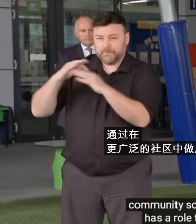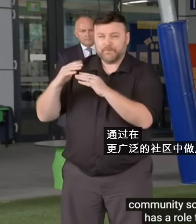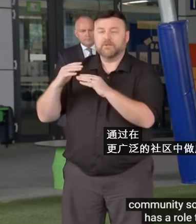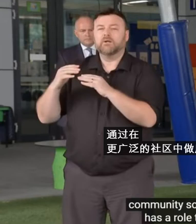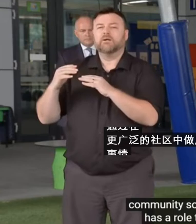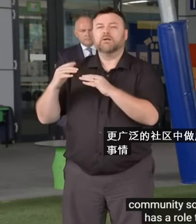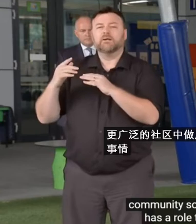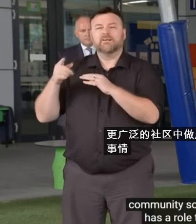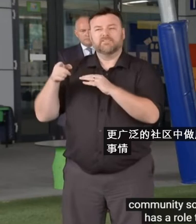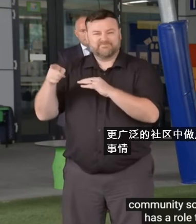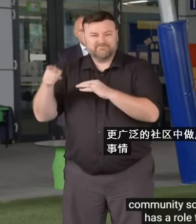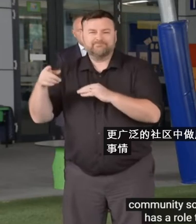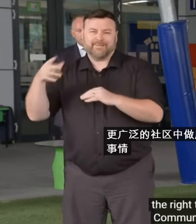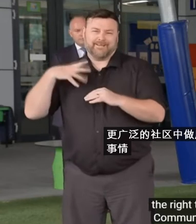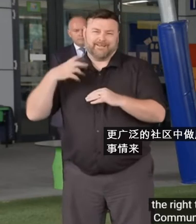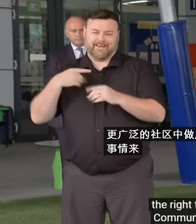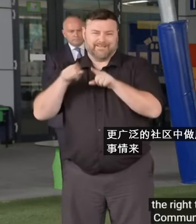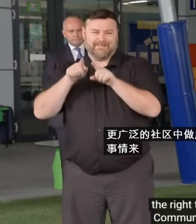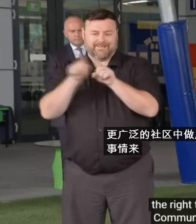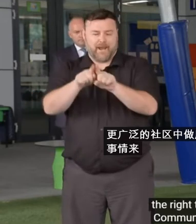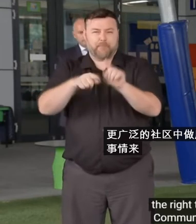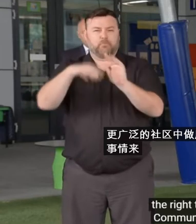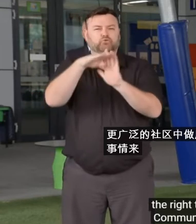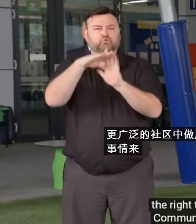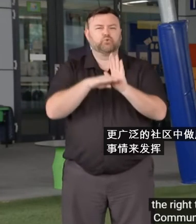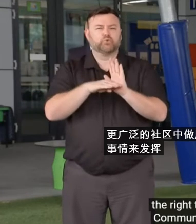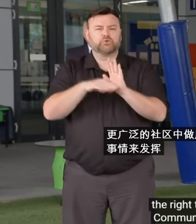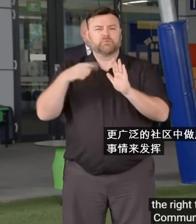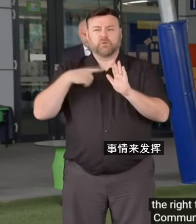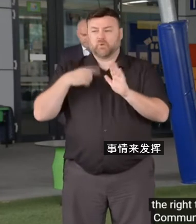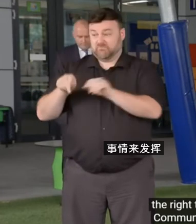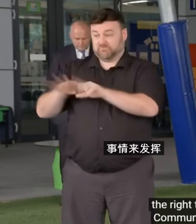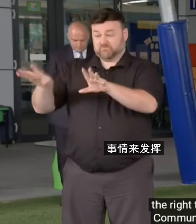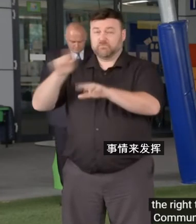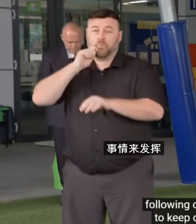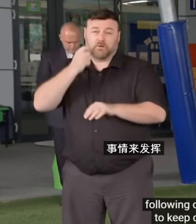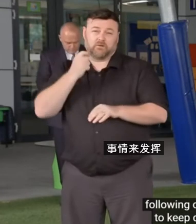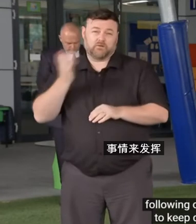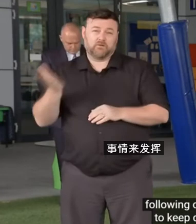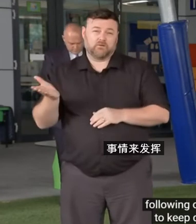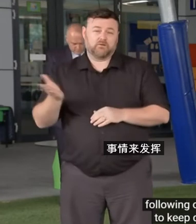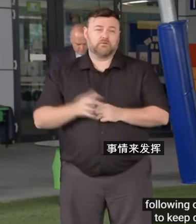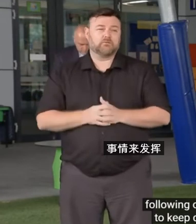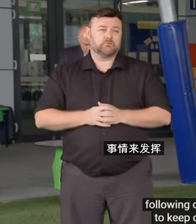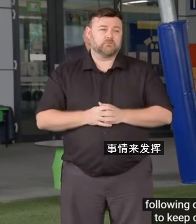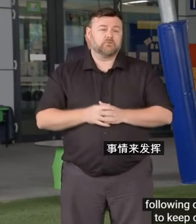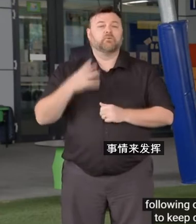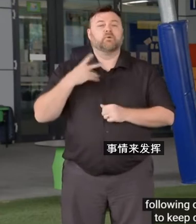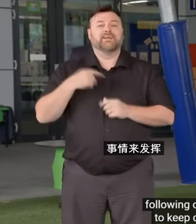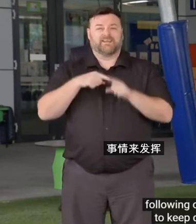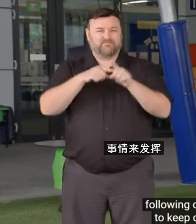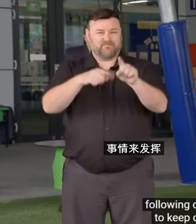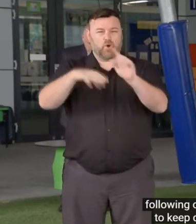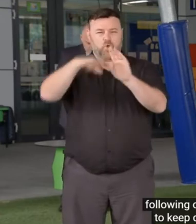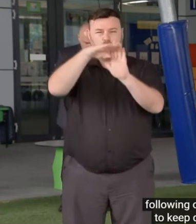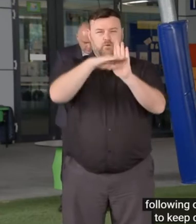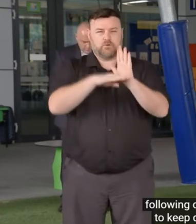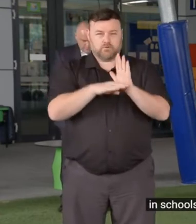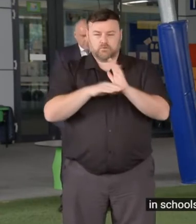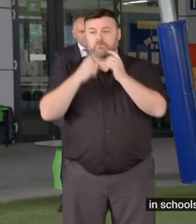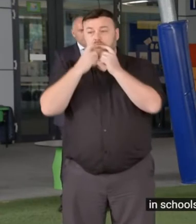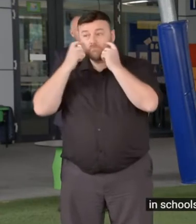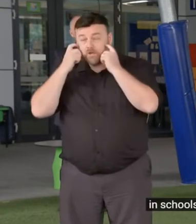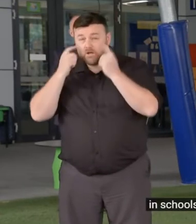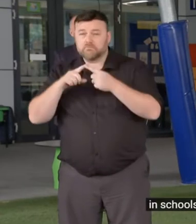being boosted following COVID-safe practices to keep COVID levels low in schools. If we see